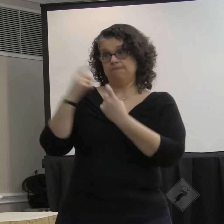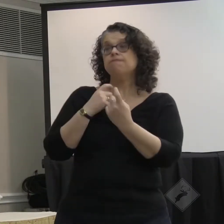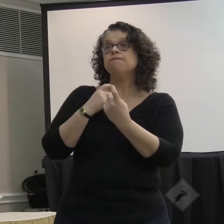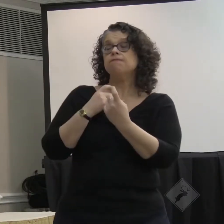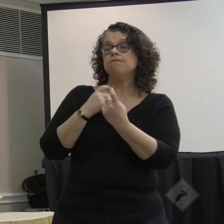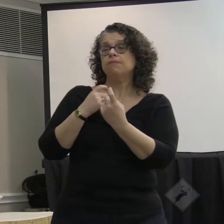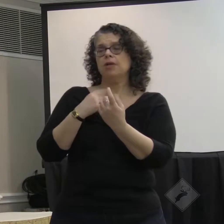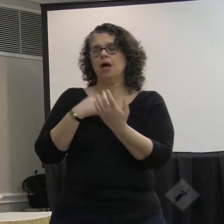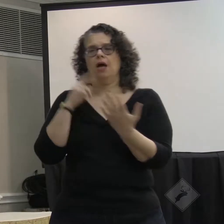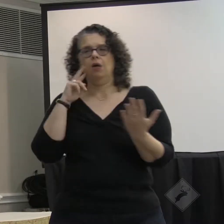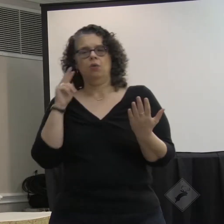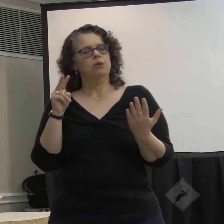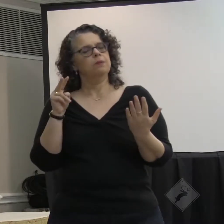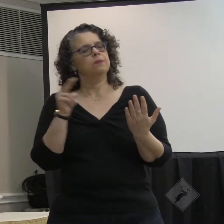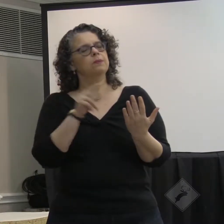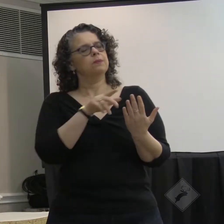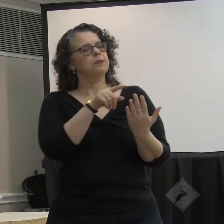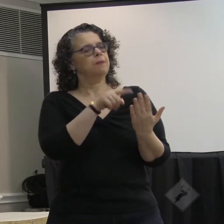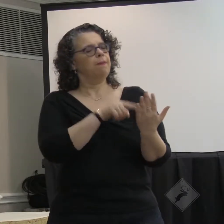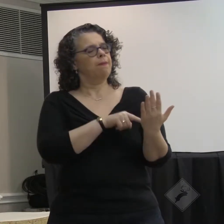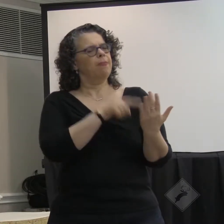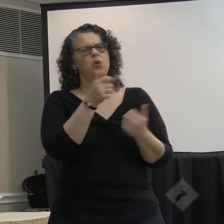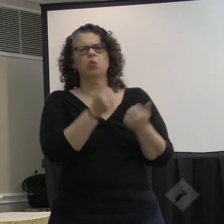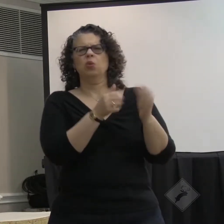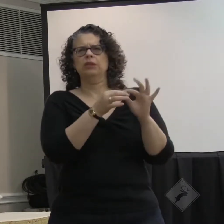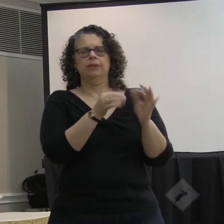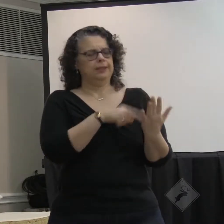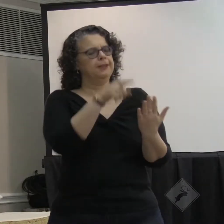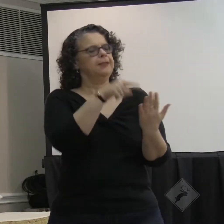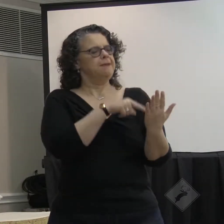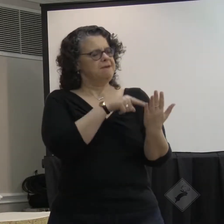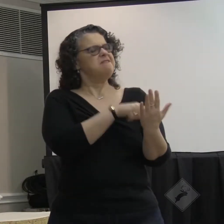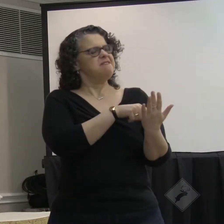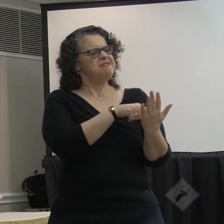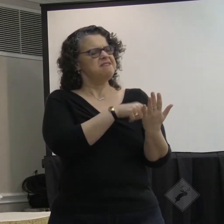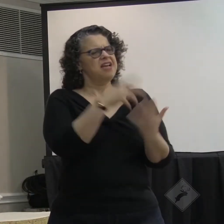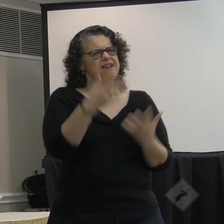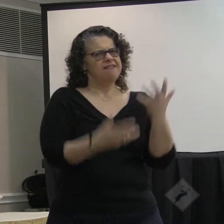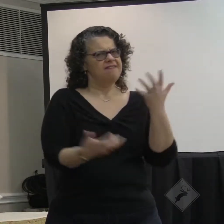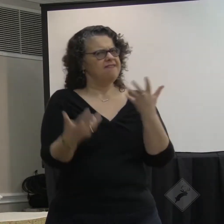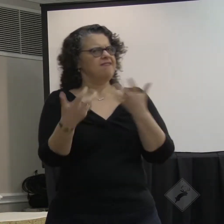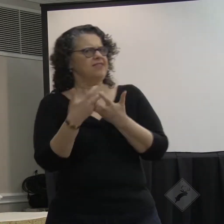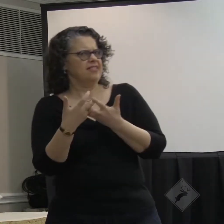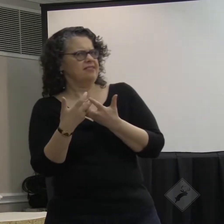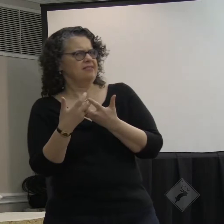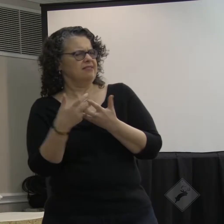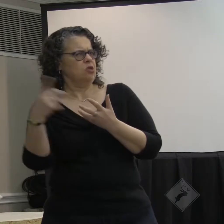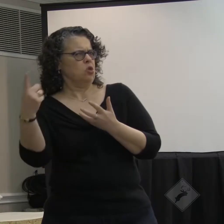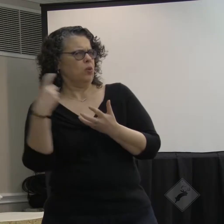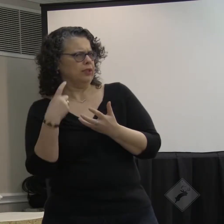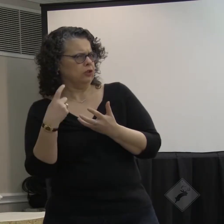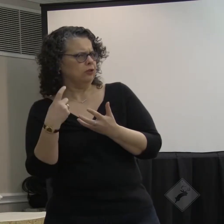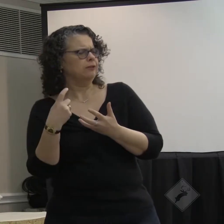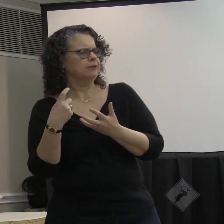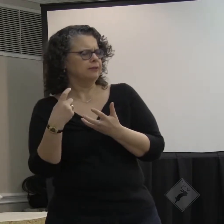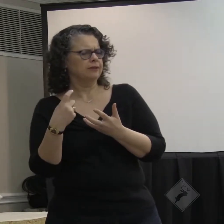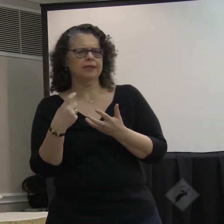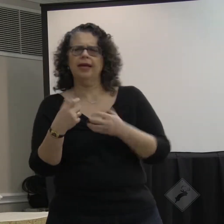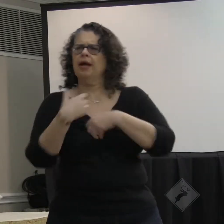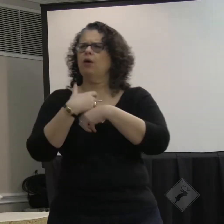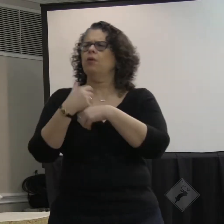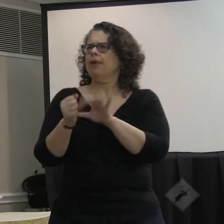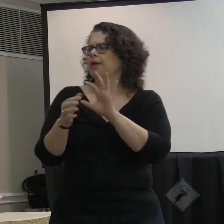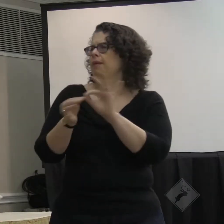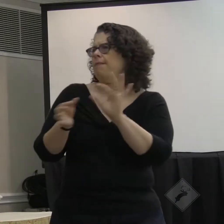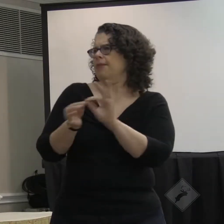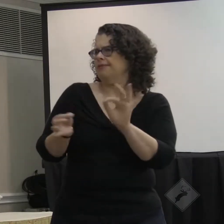would look through my sound bites, land on one that kind of related to what they were asking, and got the message across